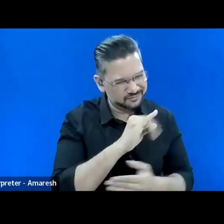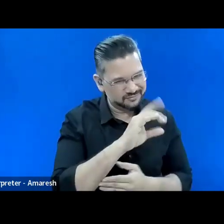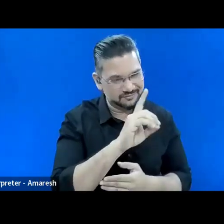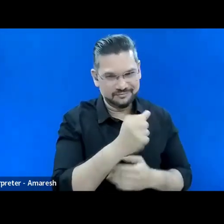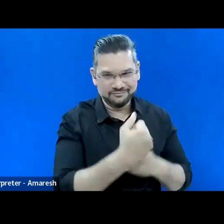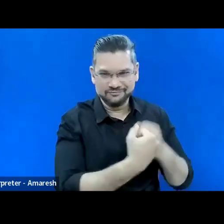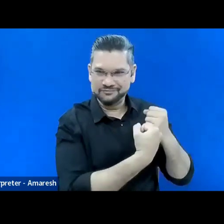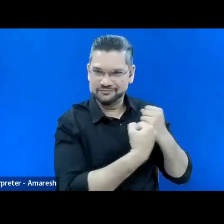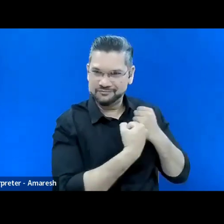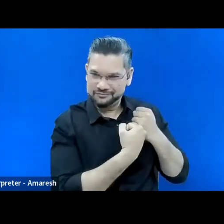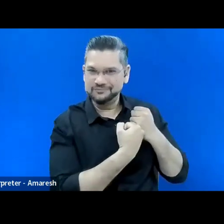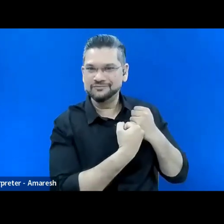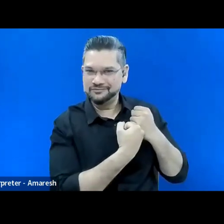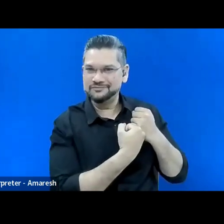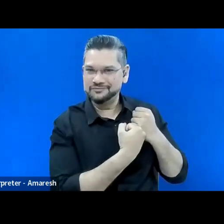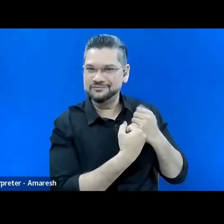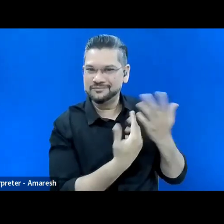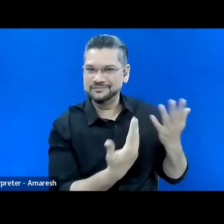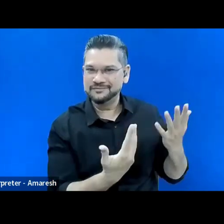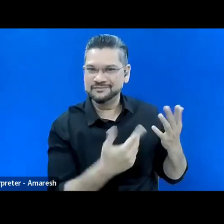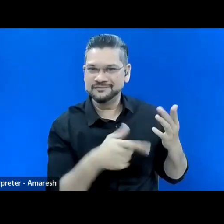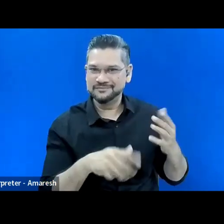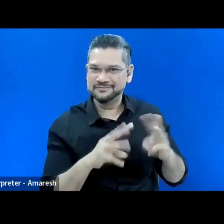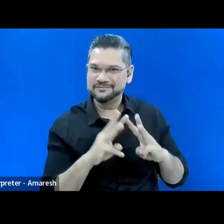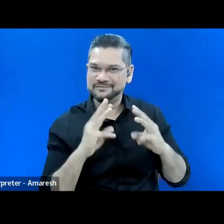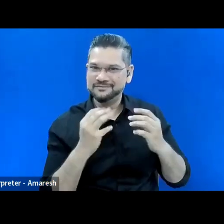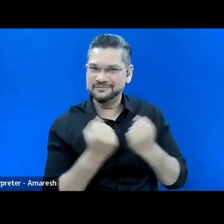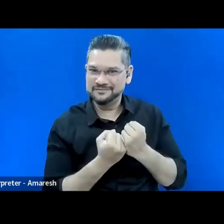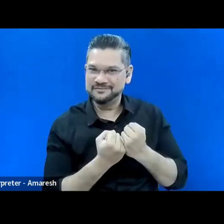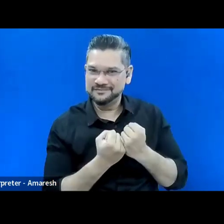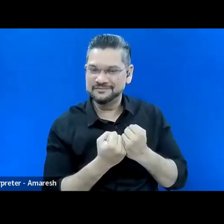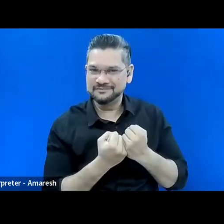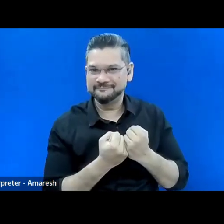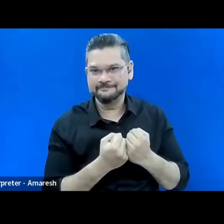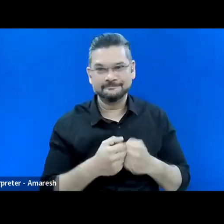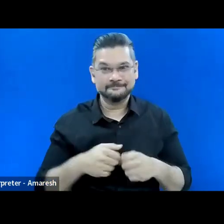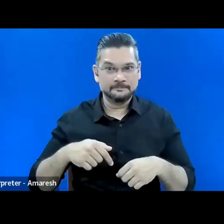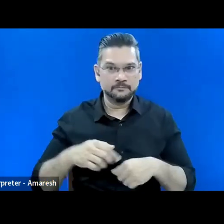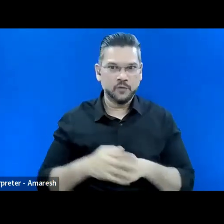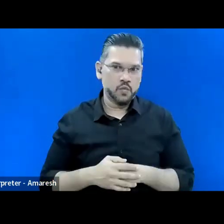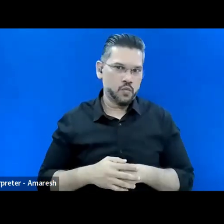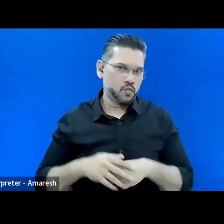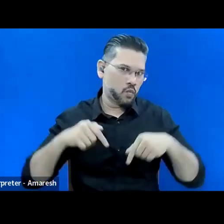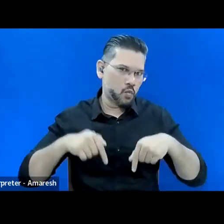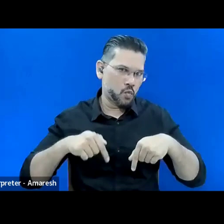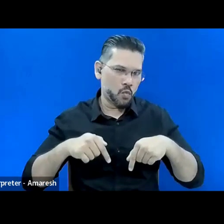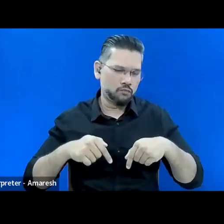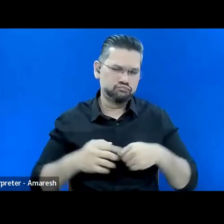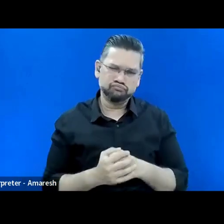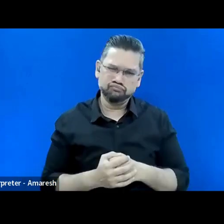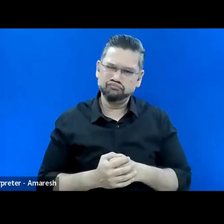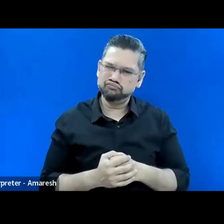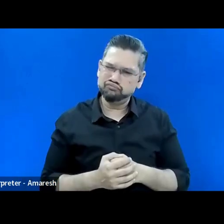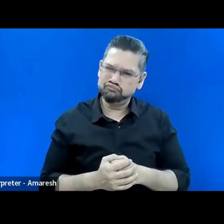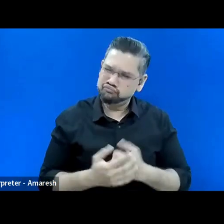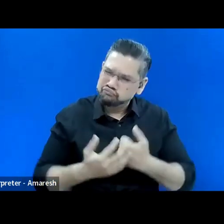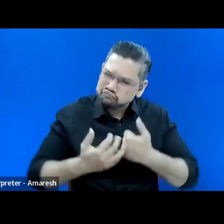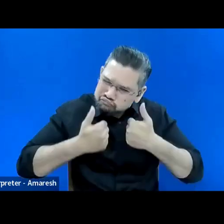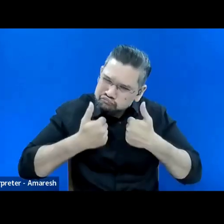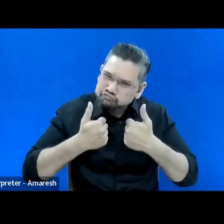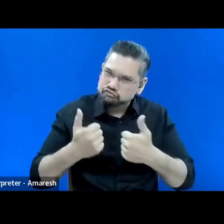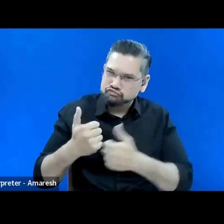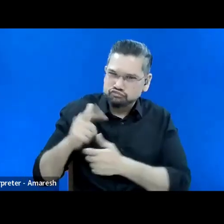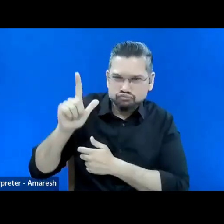working together with us. This is going to be a very good beginning for all of us